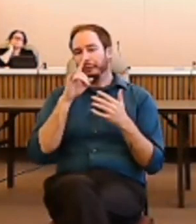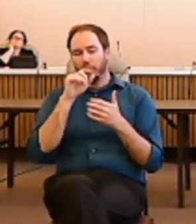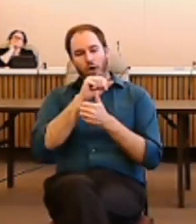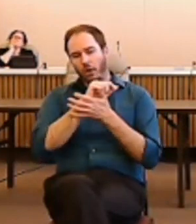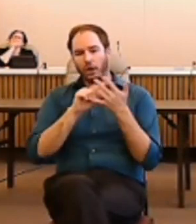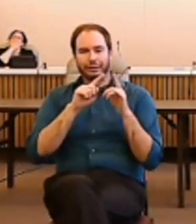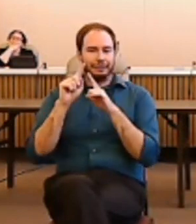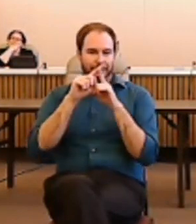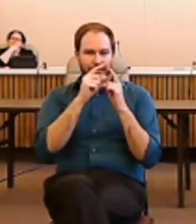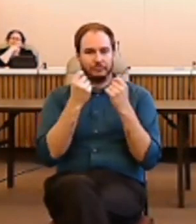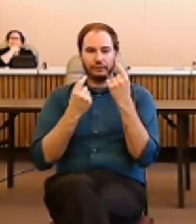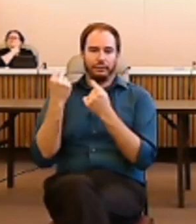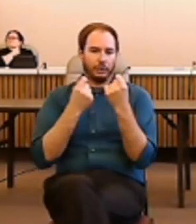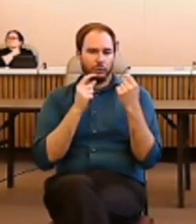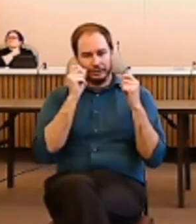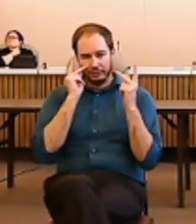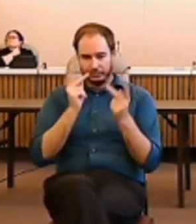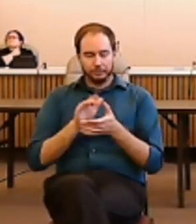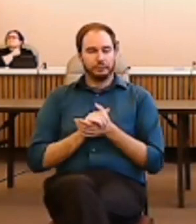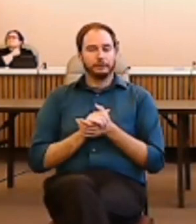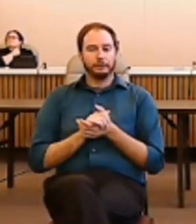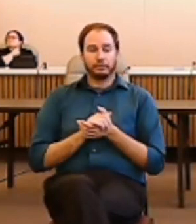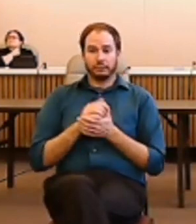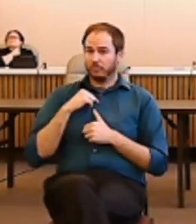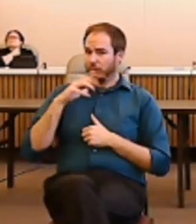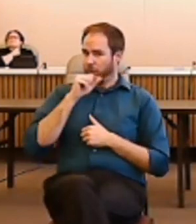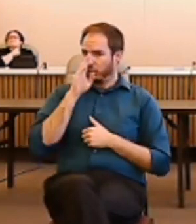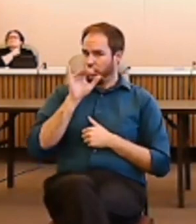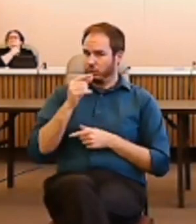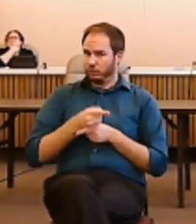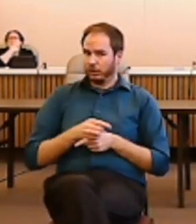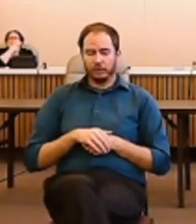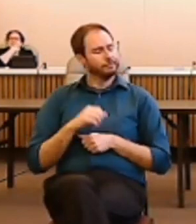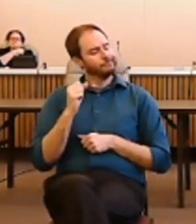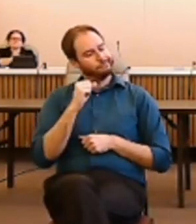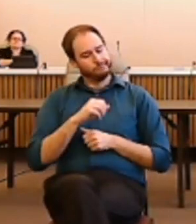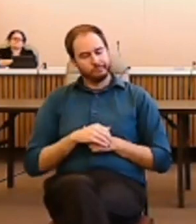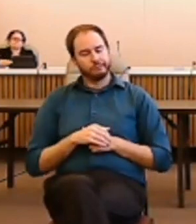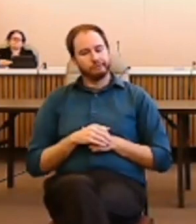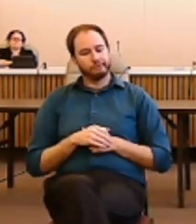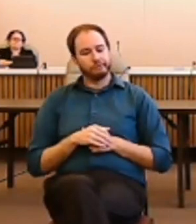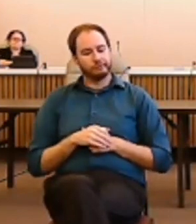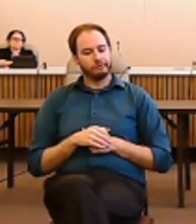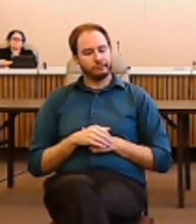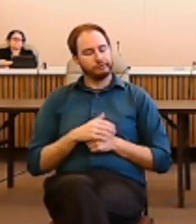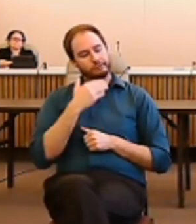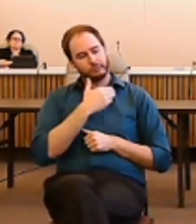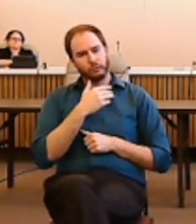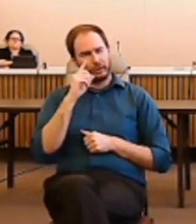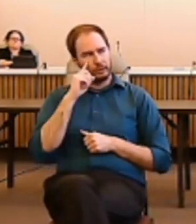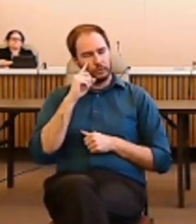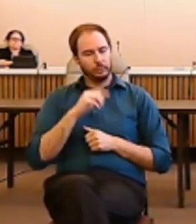as well. Yep. And I would assume Brighton too. Yes, perhaps. I think so. Yeah.